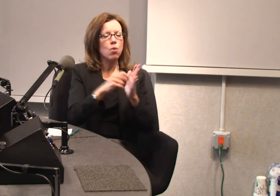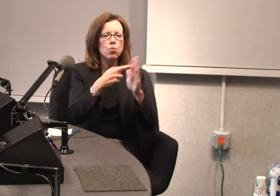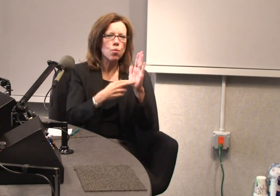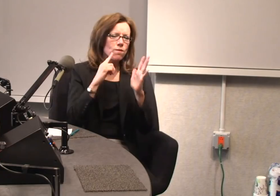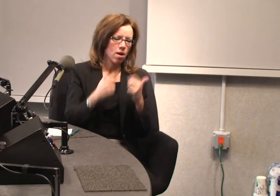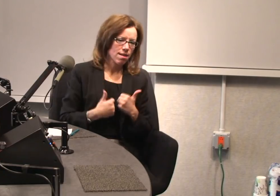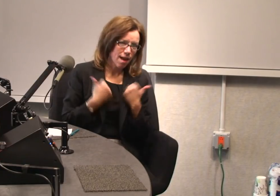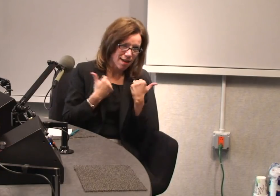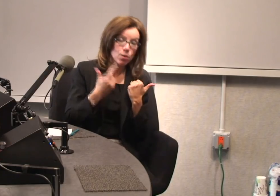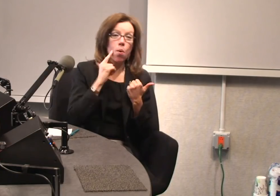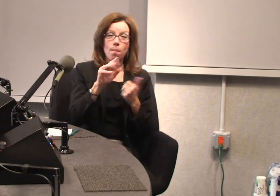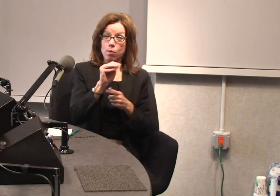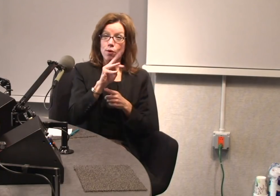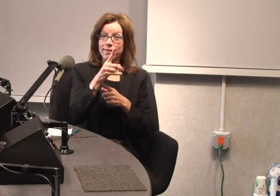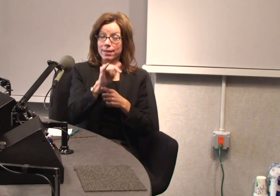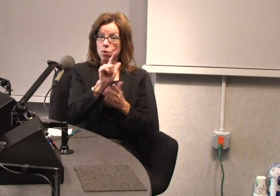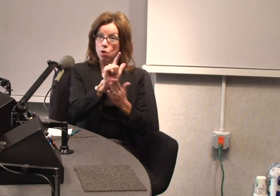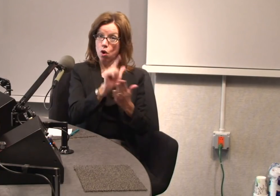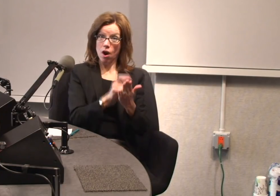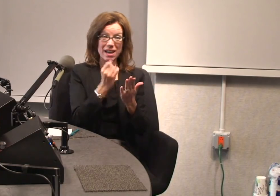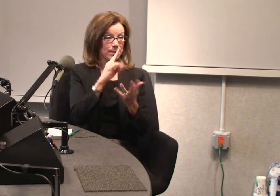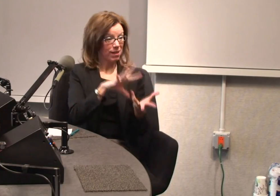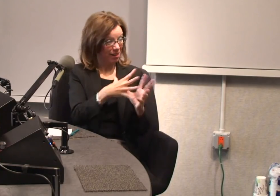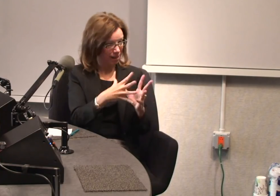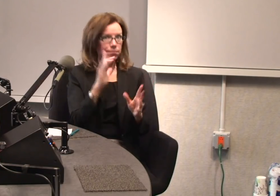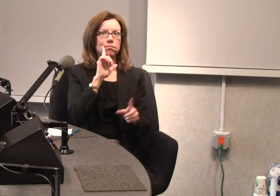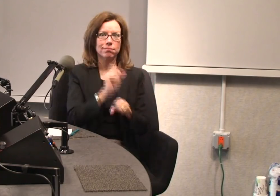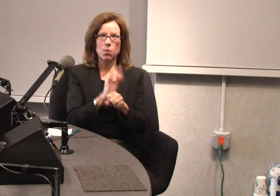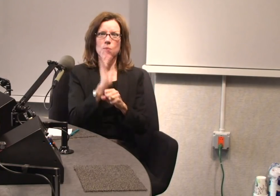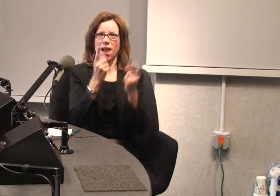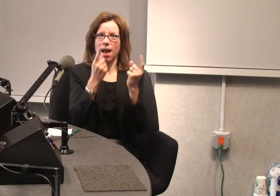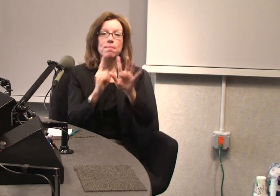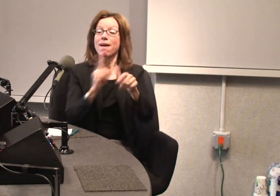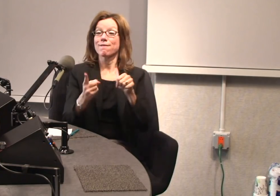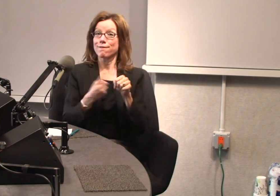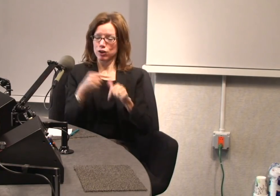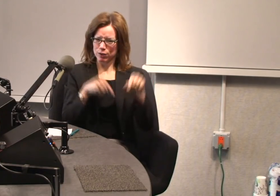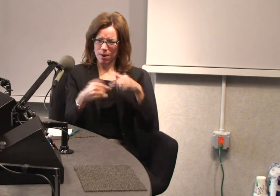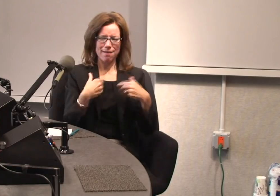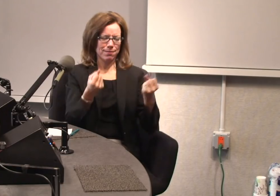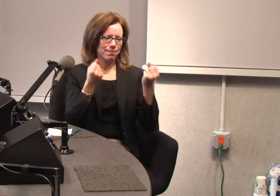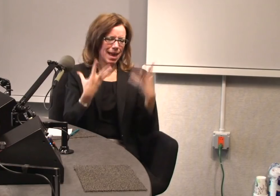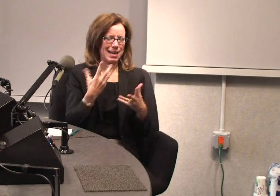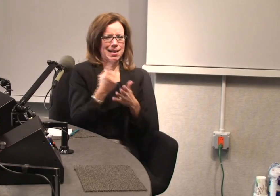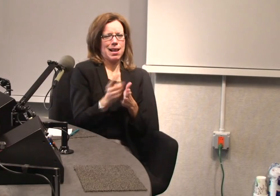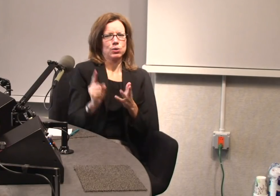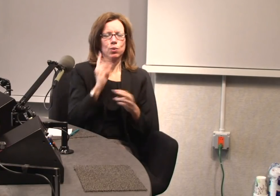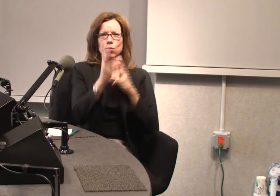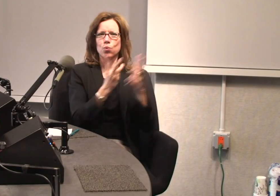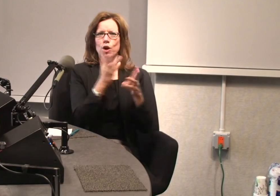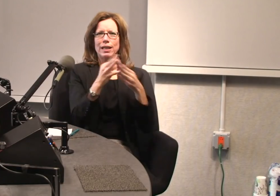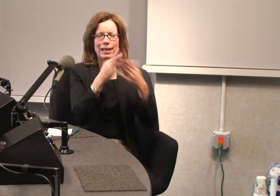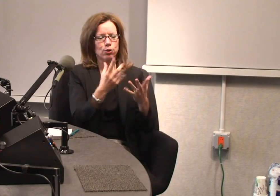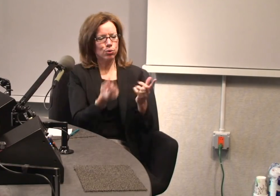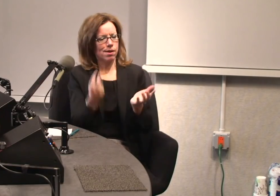go wrong, it will. But first, an impressive array of world leaders praised the incredible life and legacy of former South African